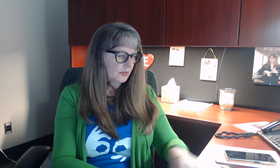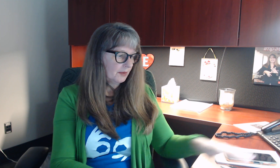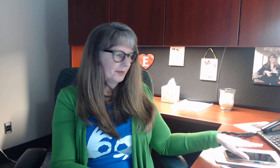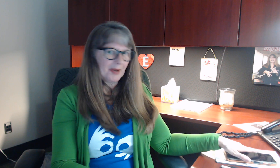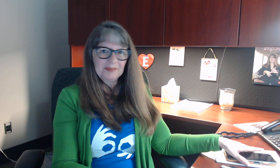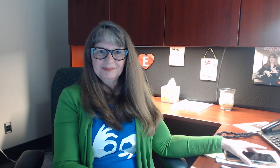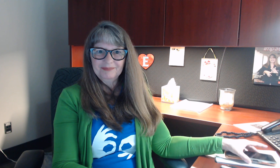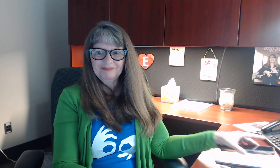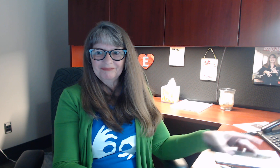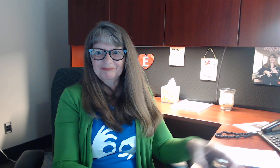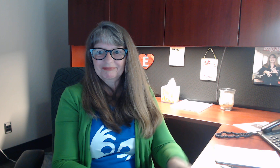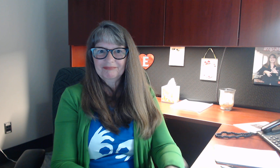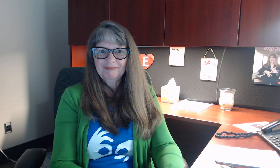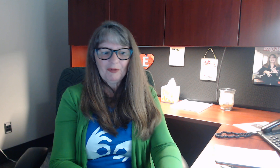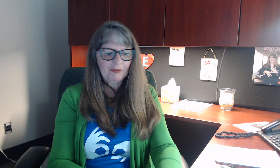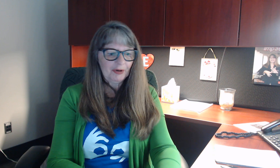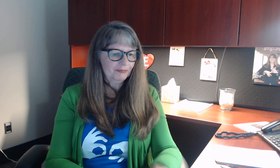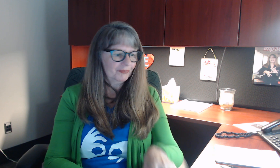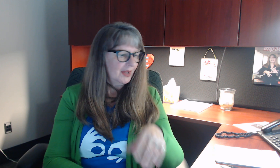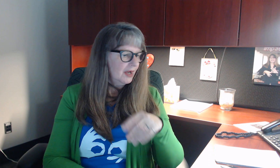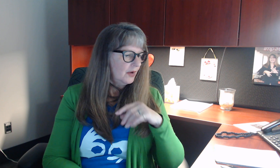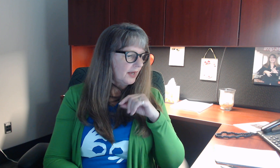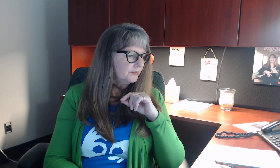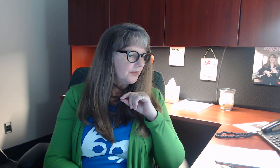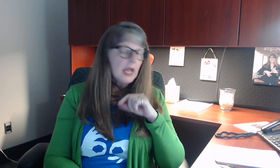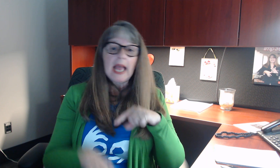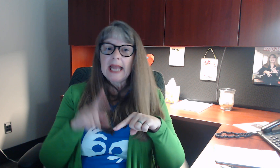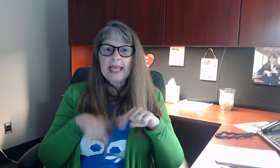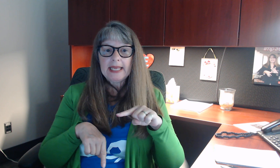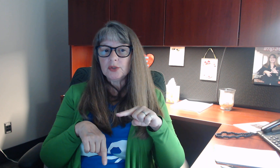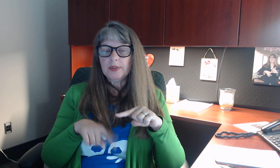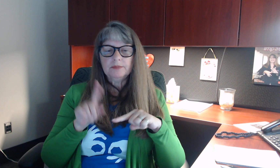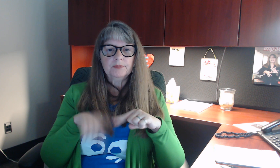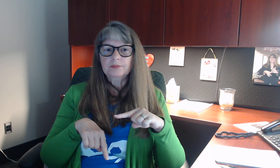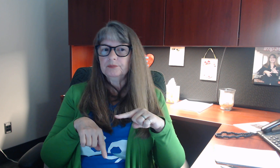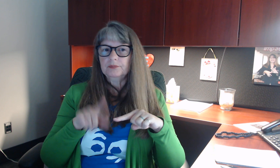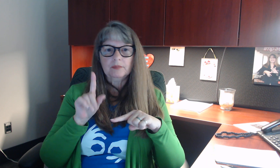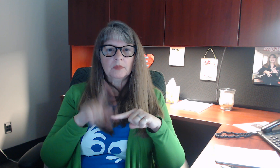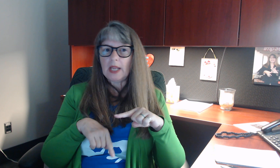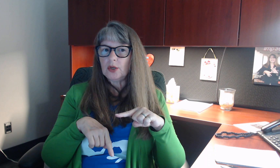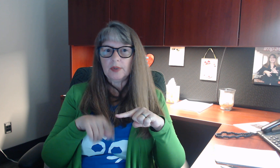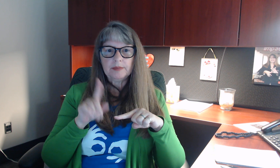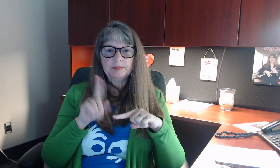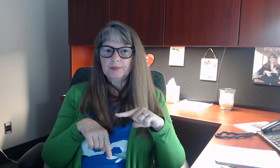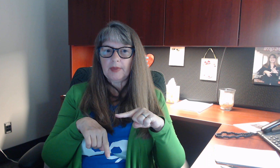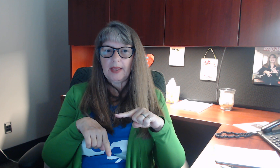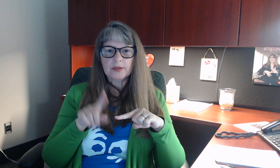Put my phone over here. Okay. I can't do it. Can't do it. Can't.